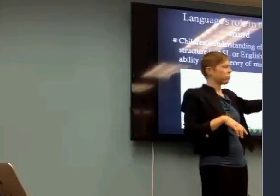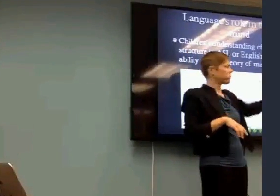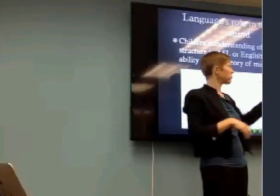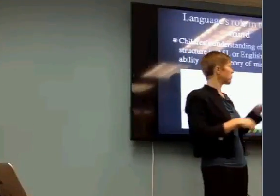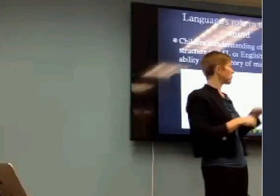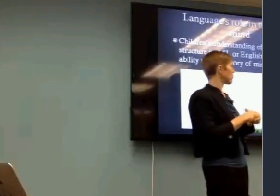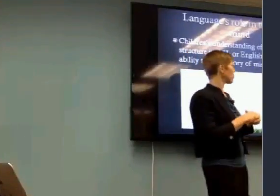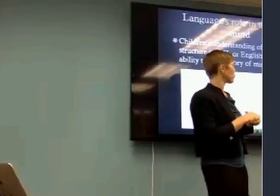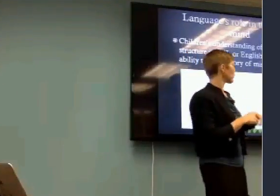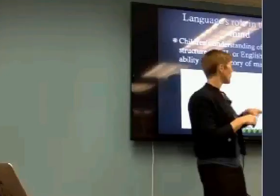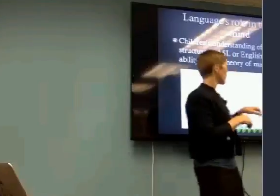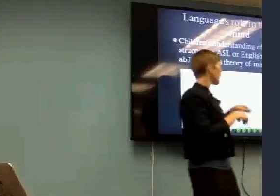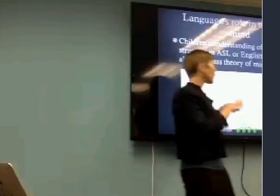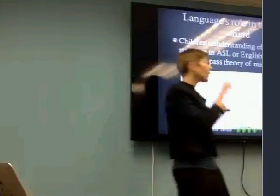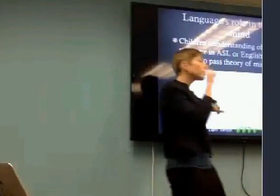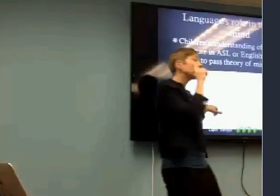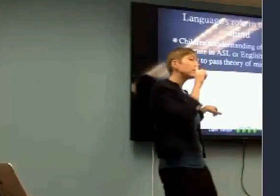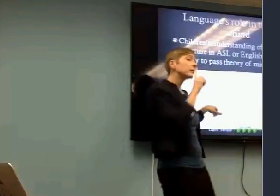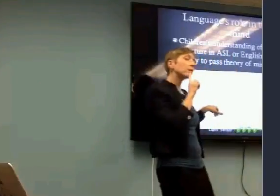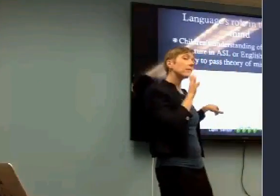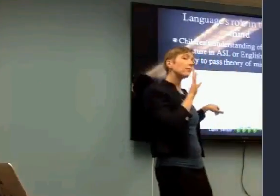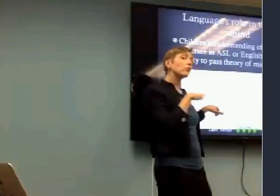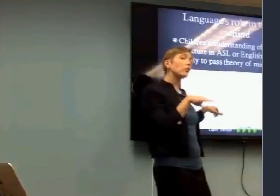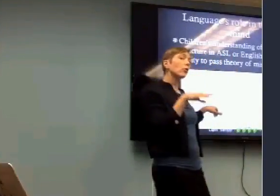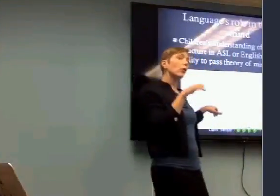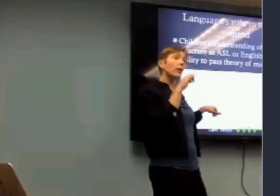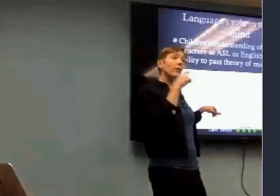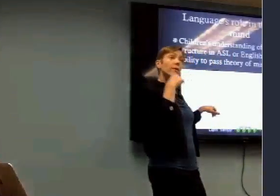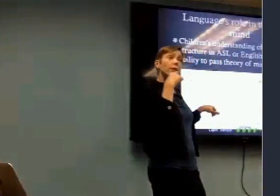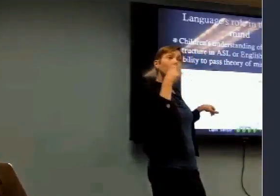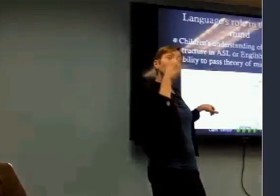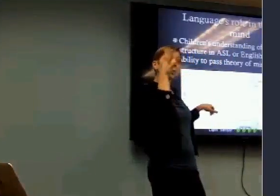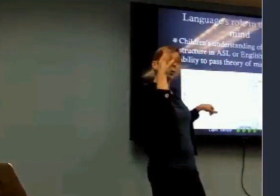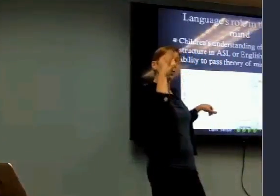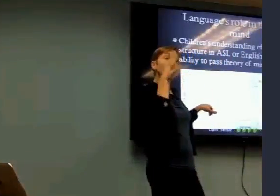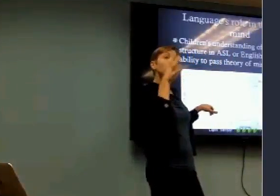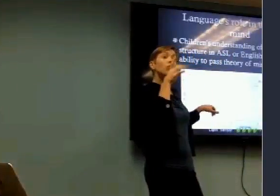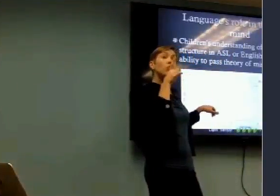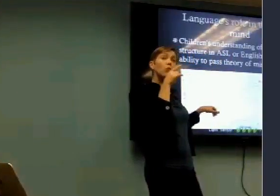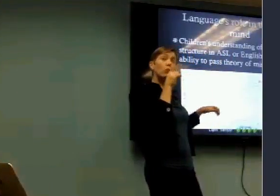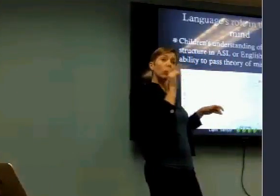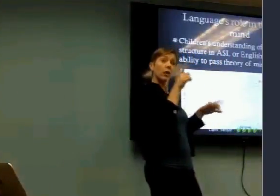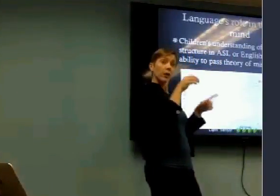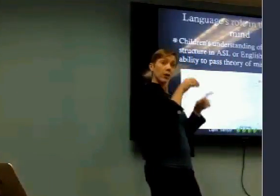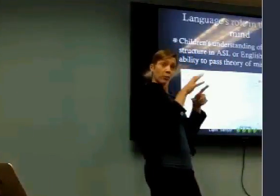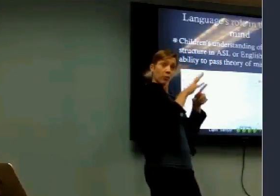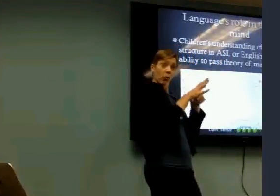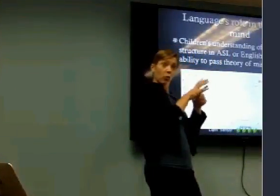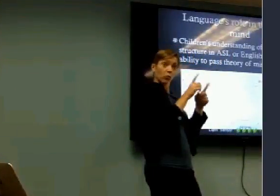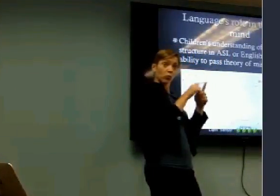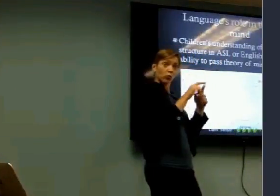are raised orally without exposure to sign language. If we look at